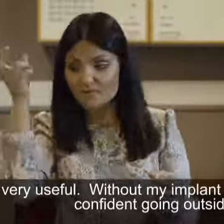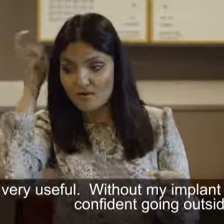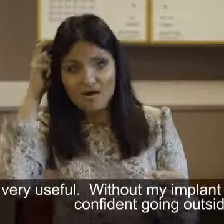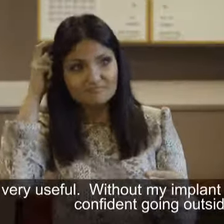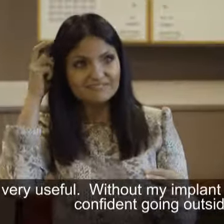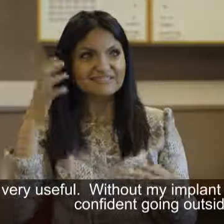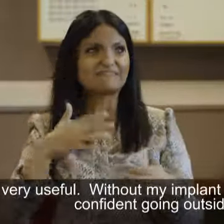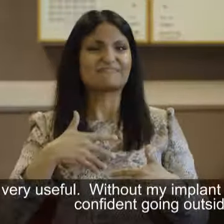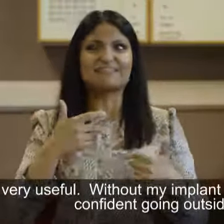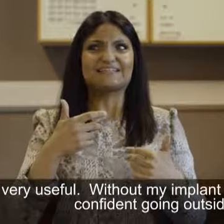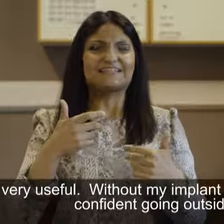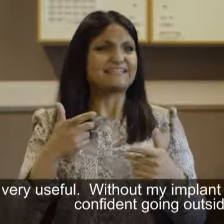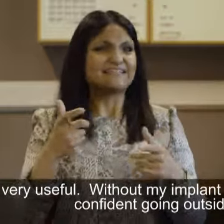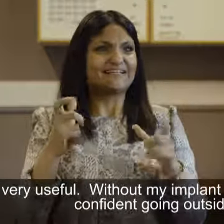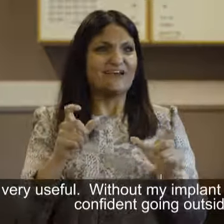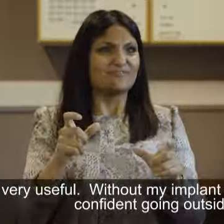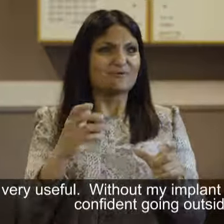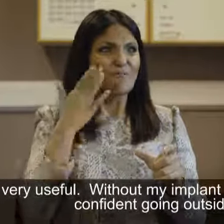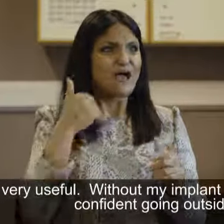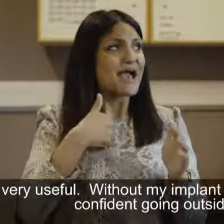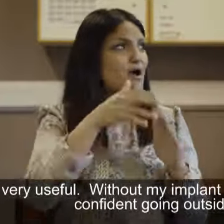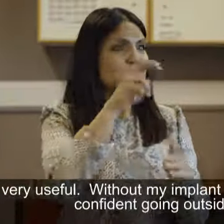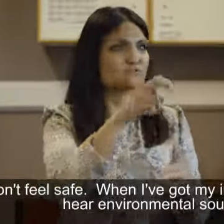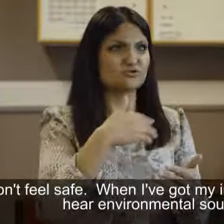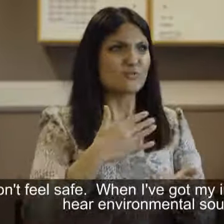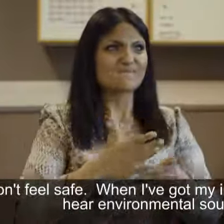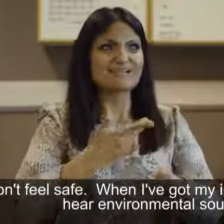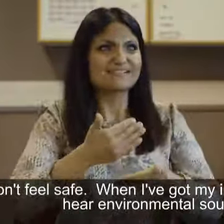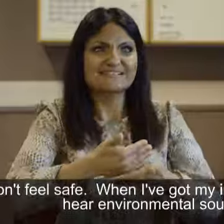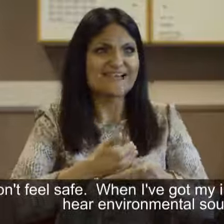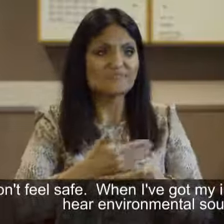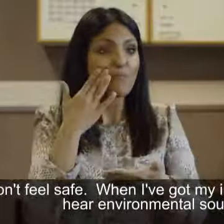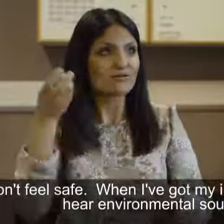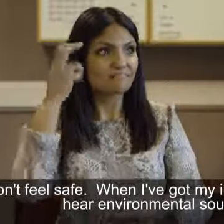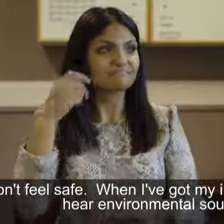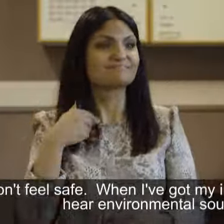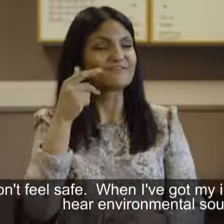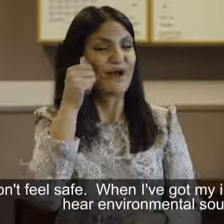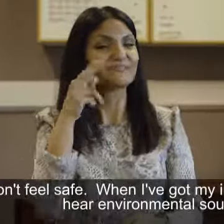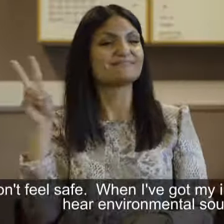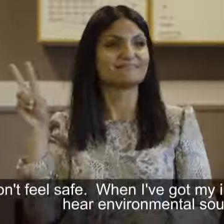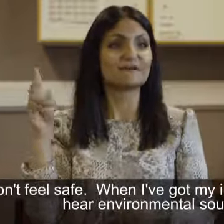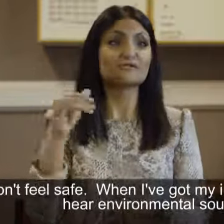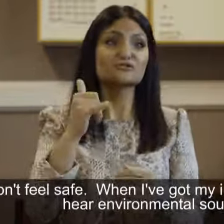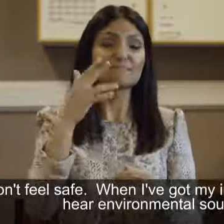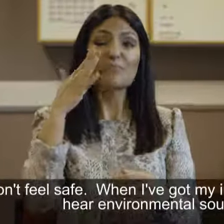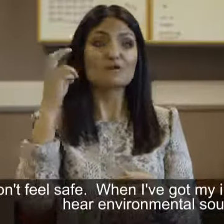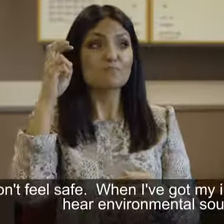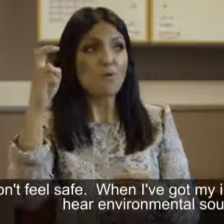implant, I don't feel very confident going outside. I don't feel safe. When I've got my implant on, I can hear environmental sounds that